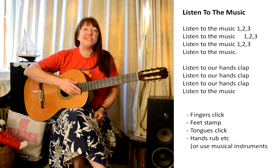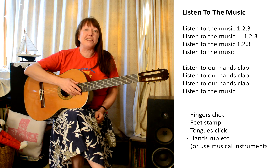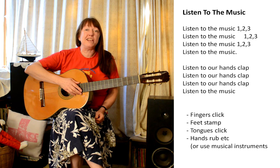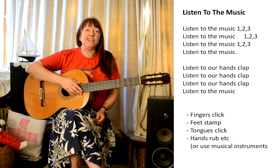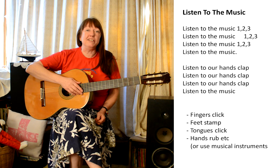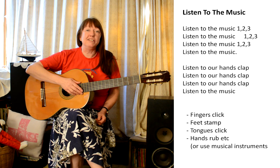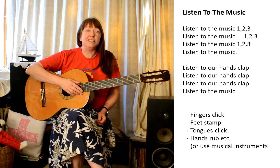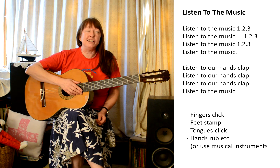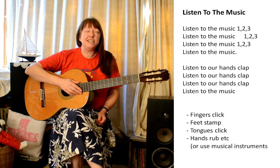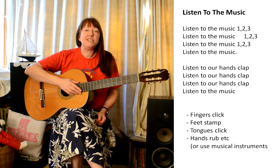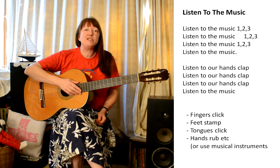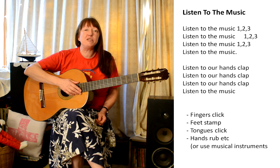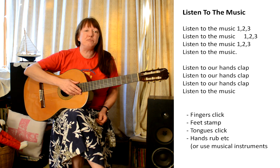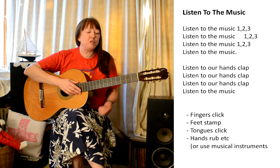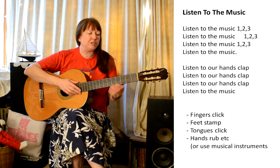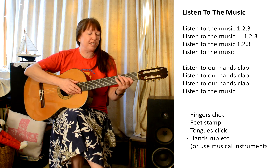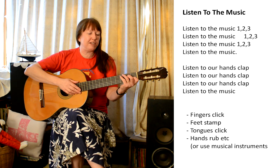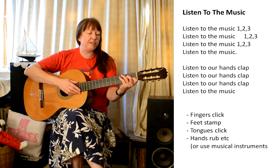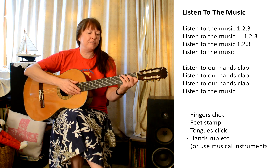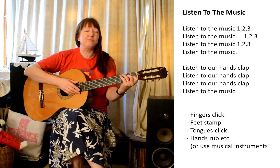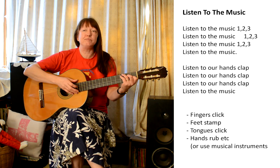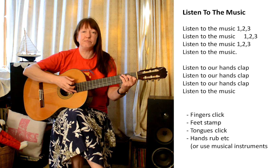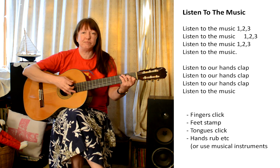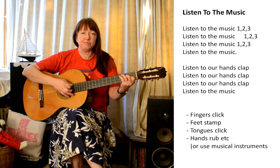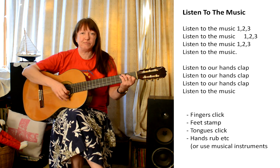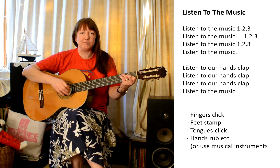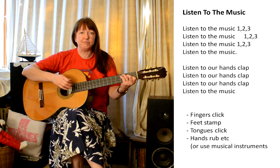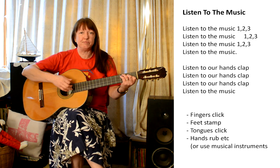sing, listen to the music.